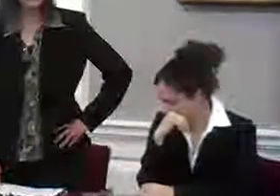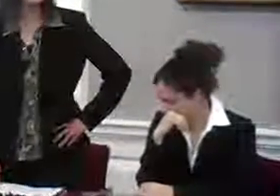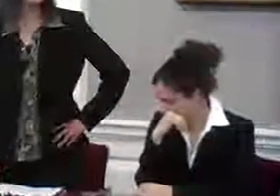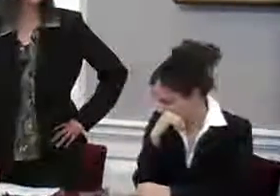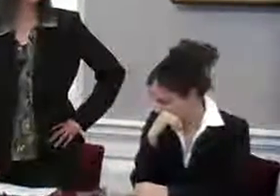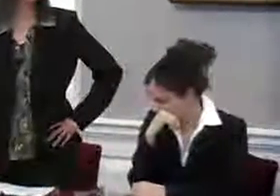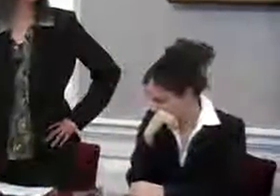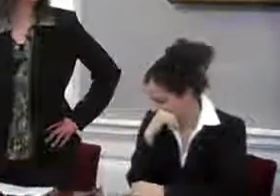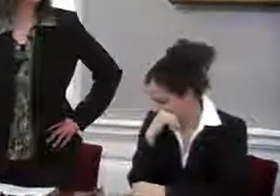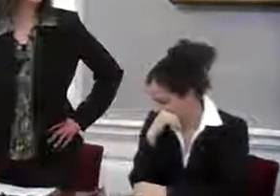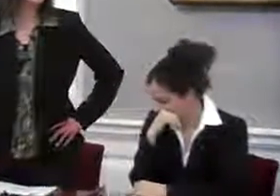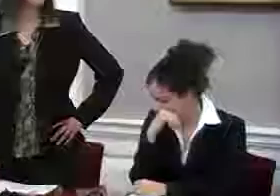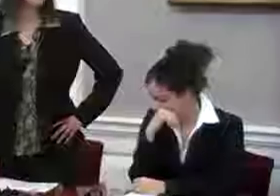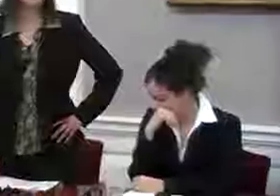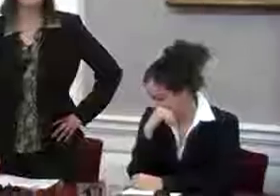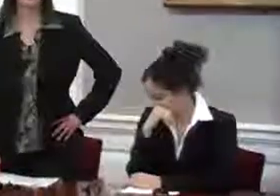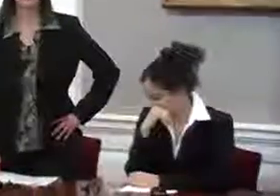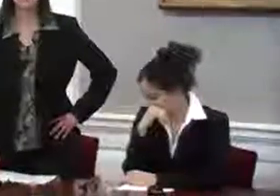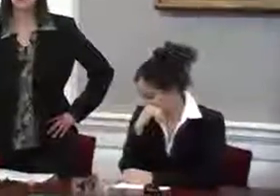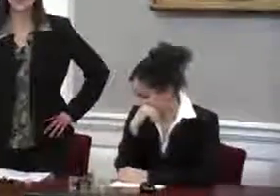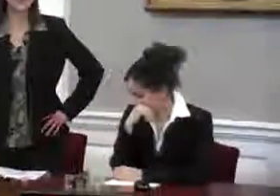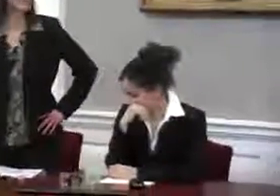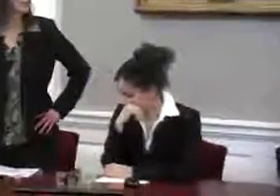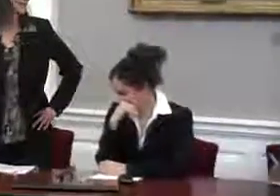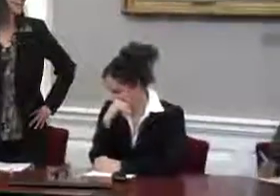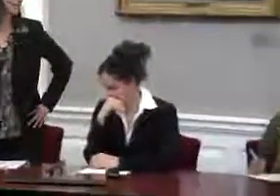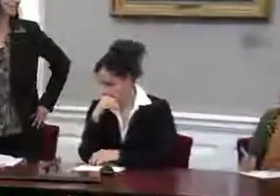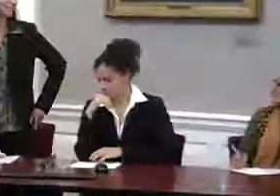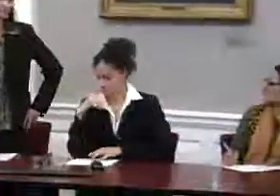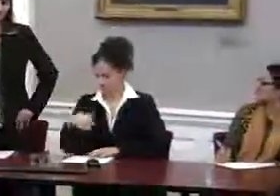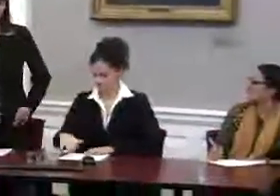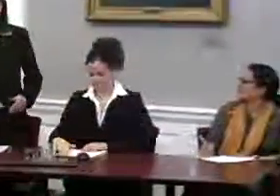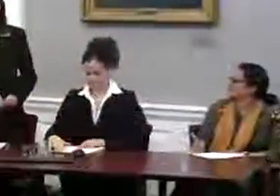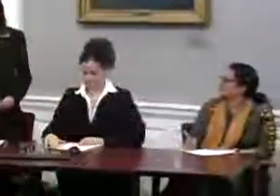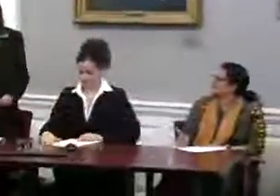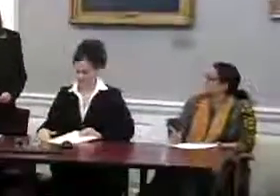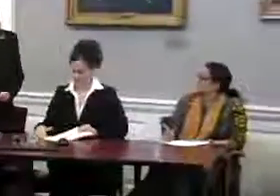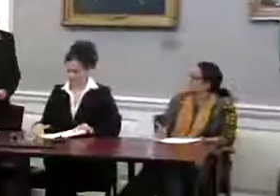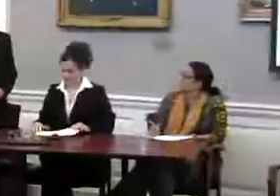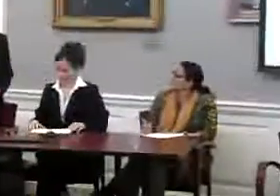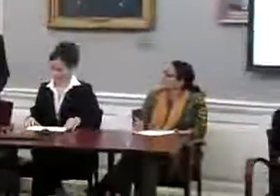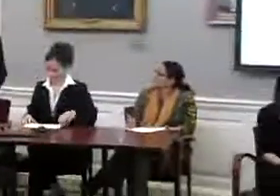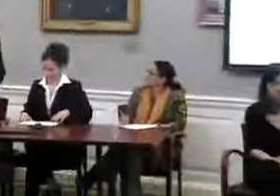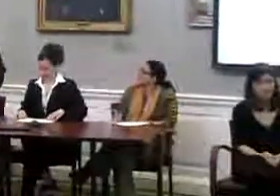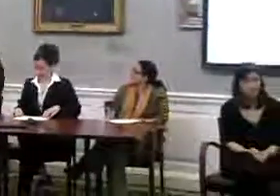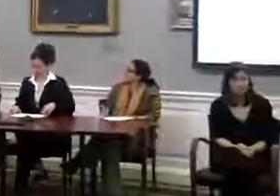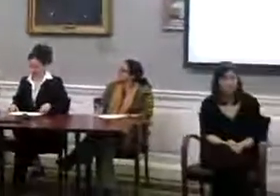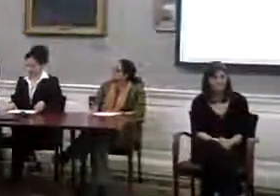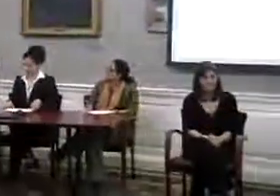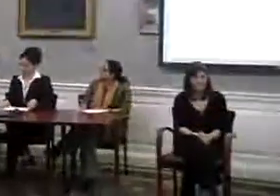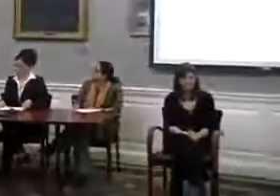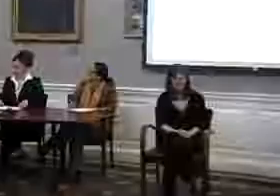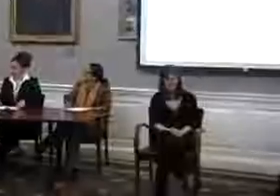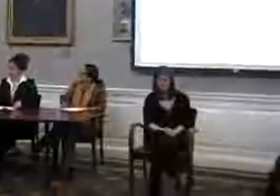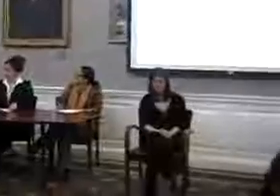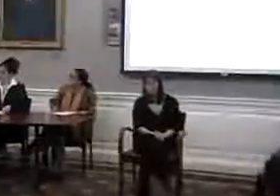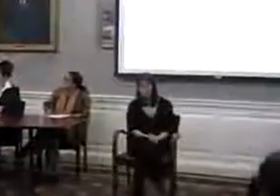But I will. I'll also read my notes for the sake of trying to keep within the 15-minute time frame. We're all sensitive to that.